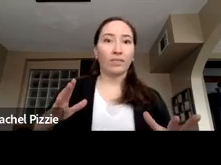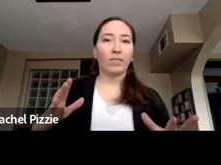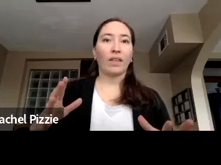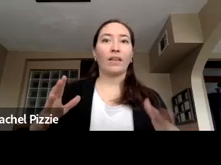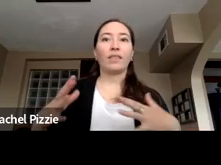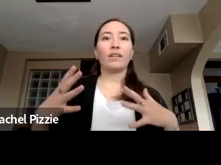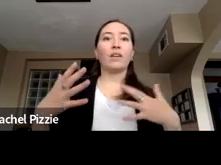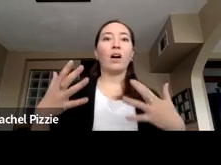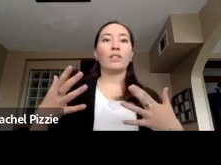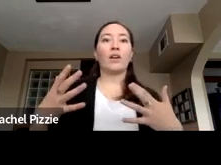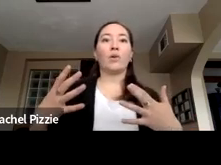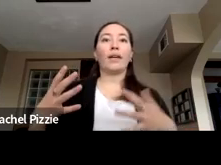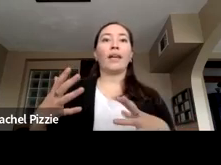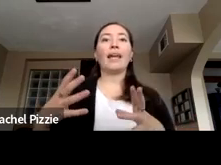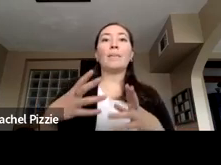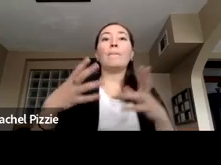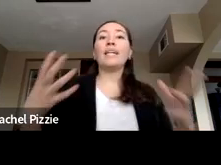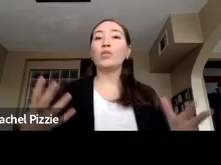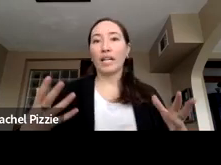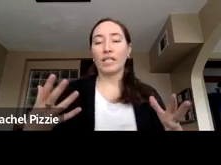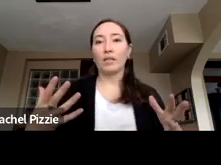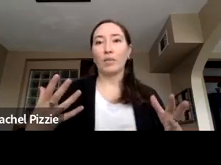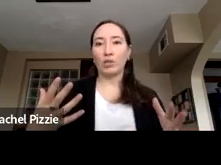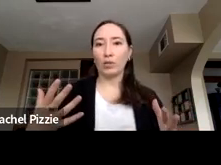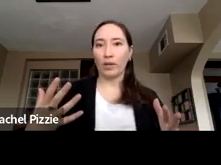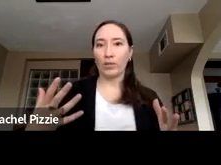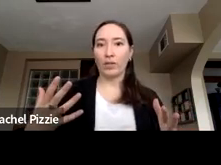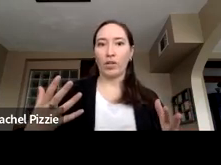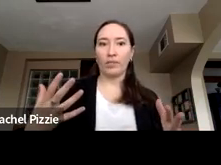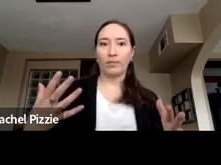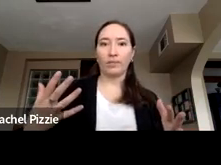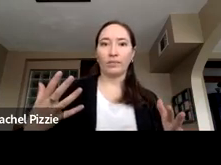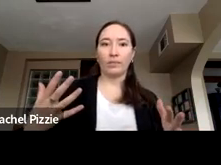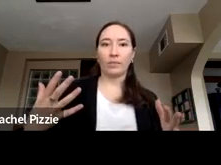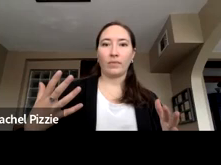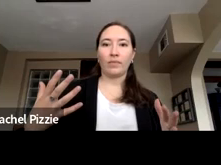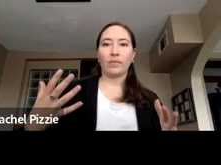Similarly, there is also a matrix multiple choice question.